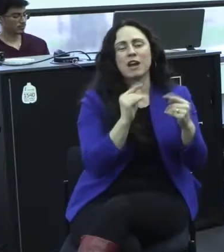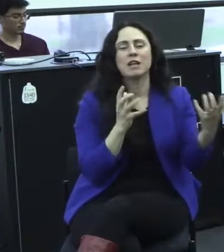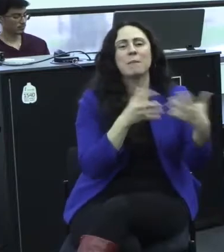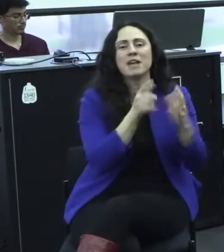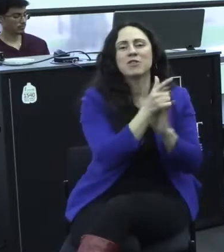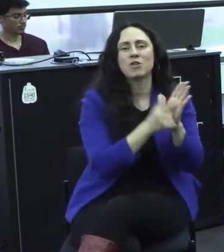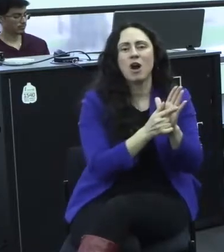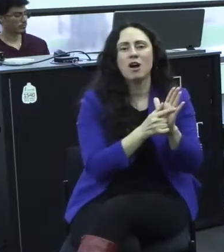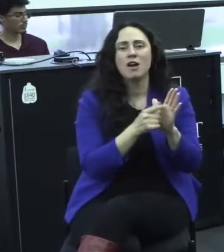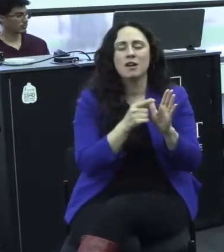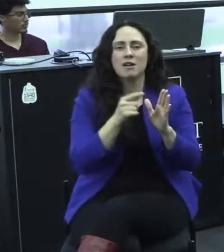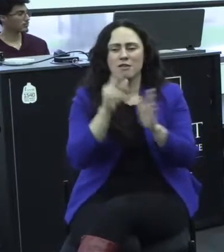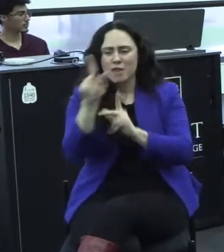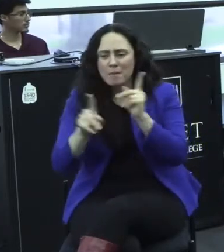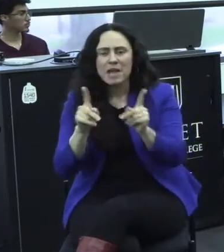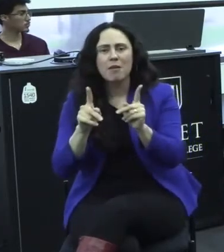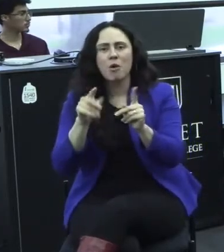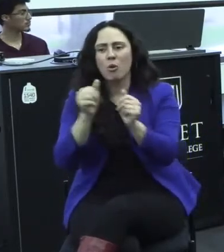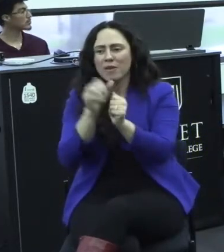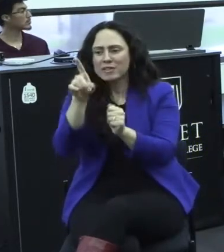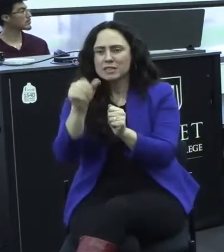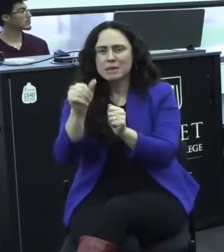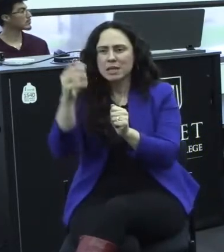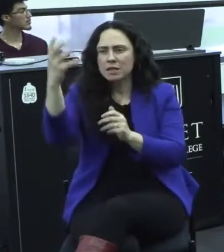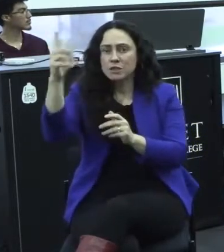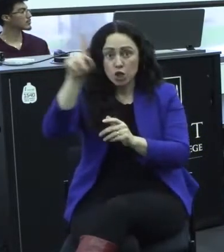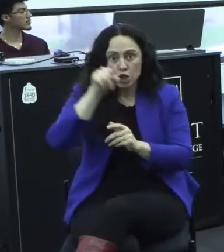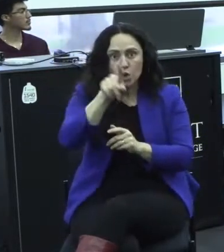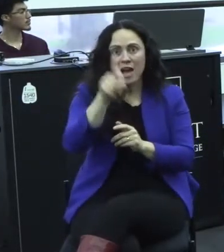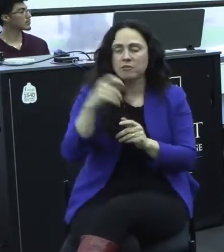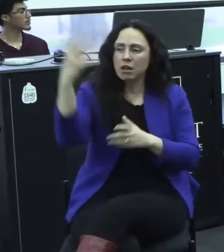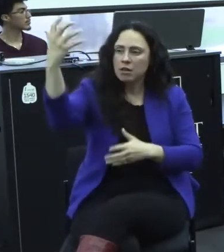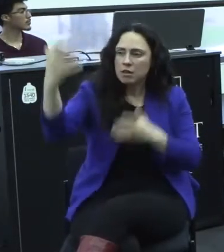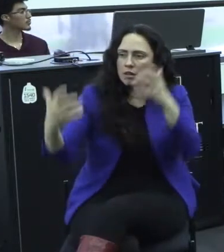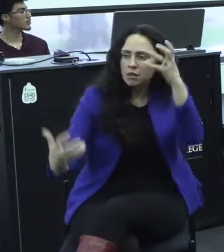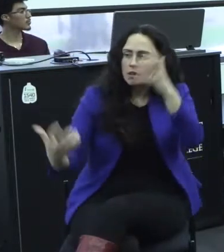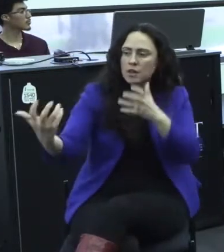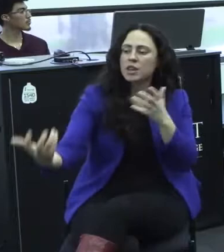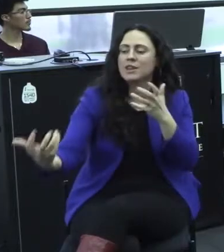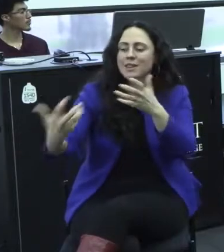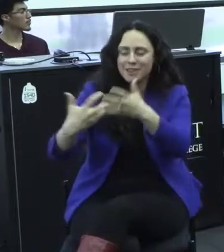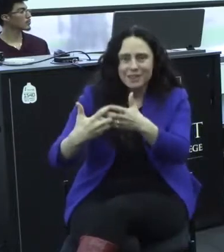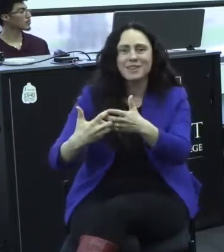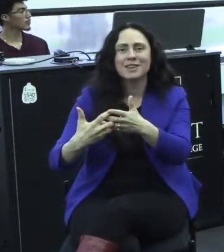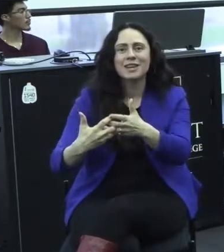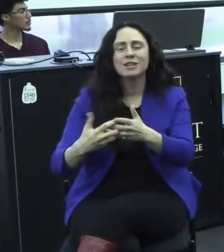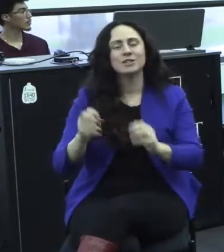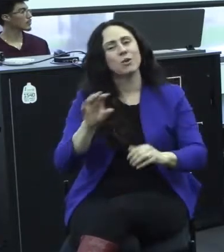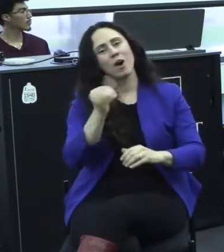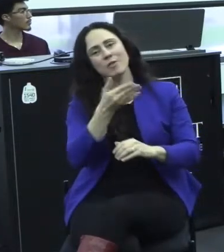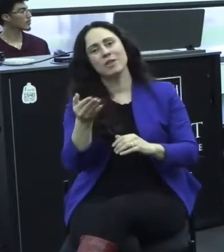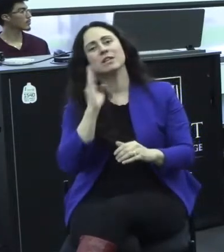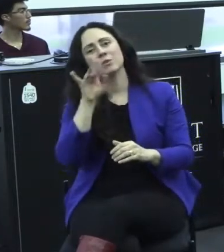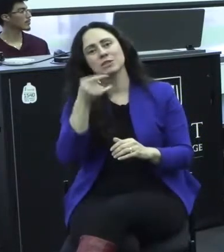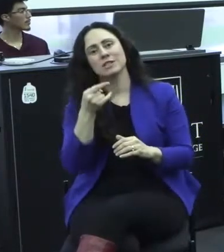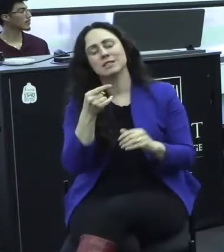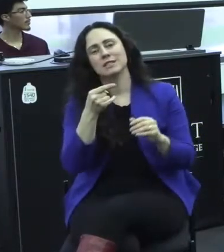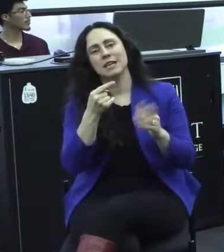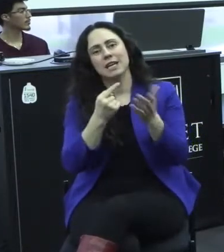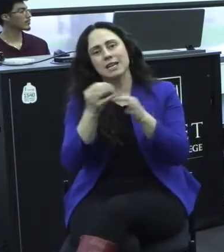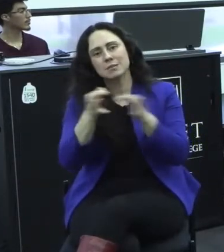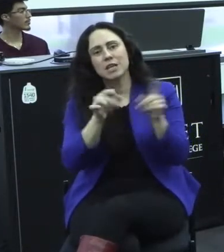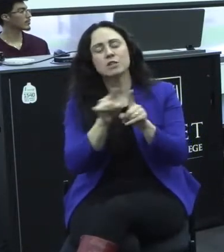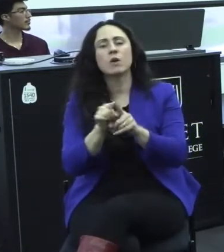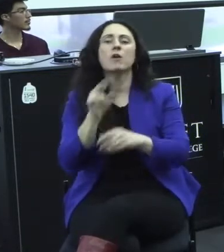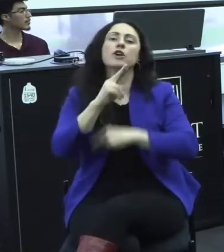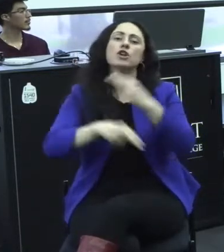people where they're at, the students that are in front of you, and helping do that. And so other things, and it's something I think I'm just going to point to on here as well, is universal